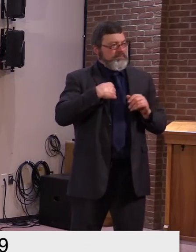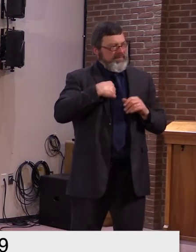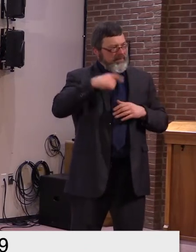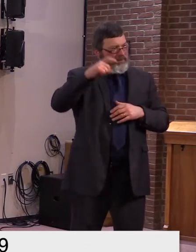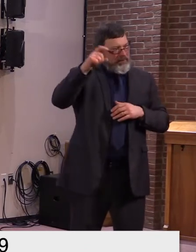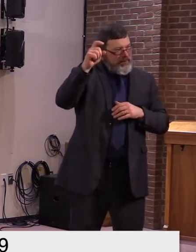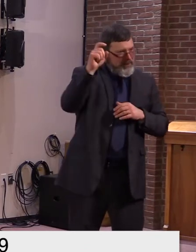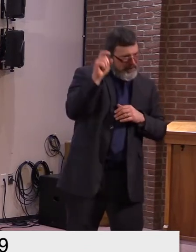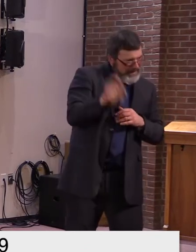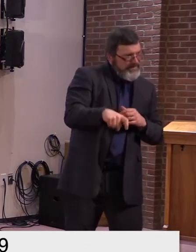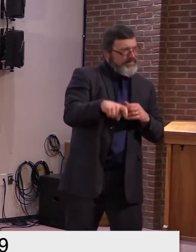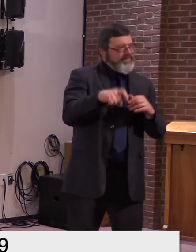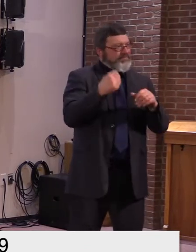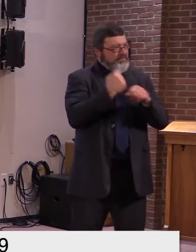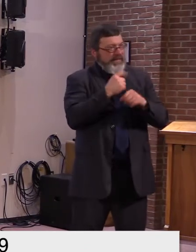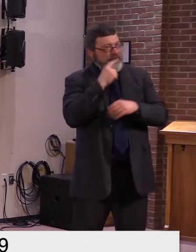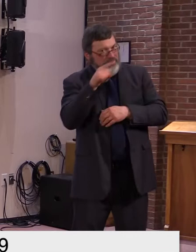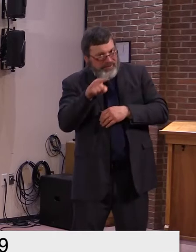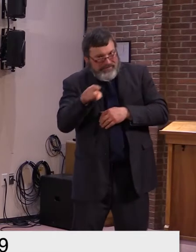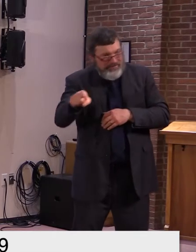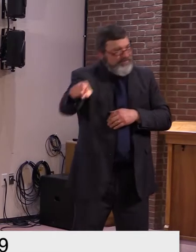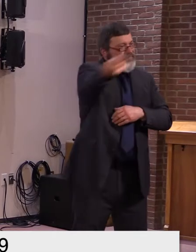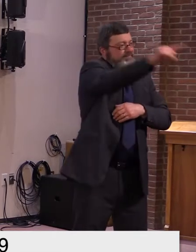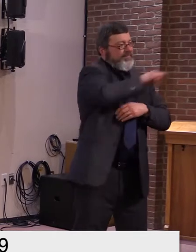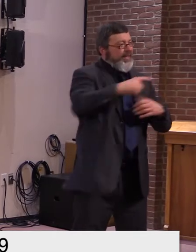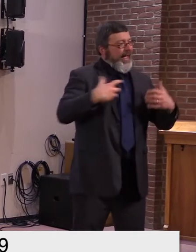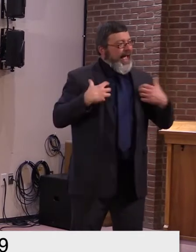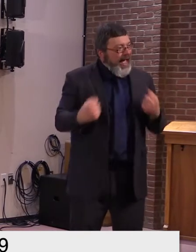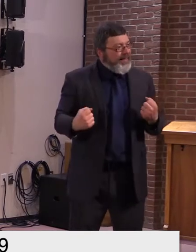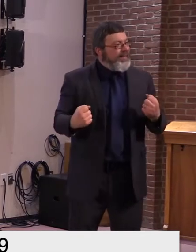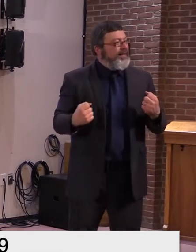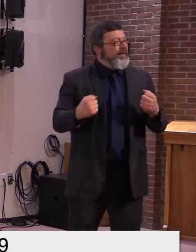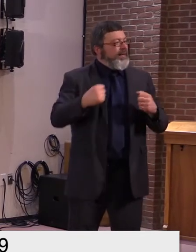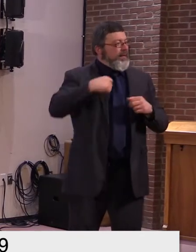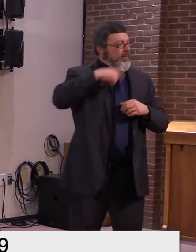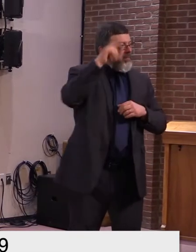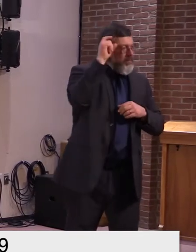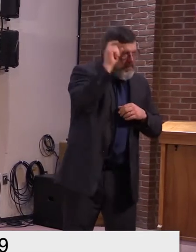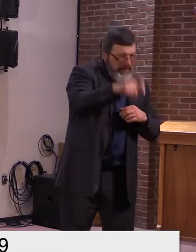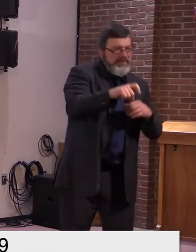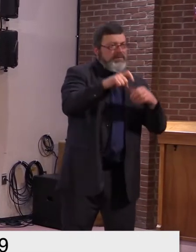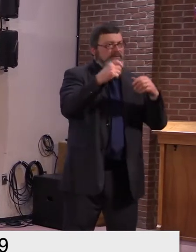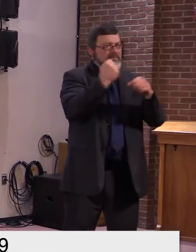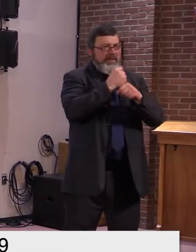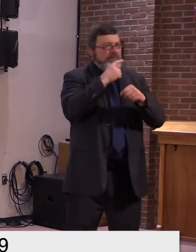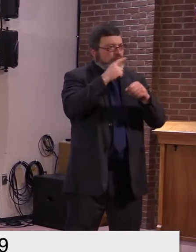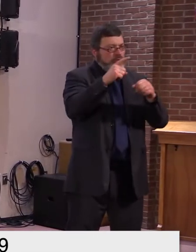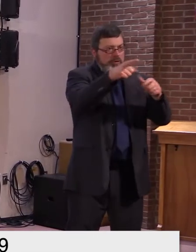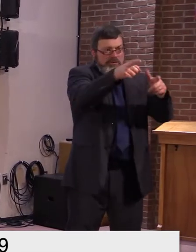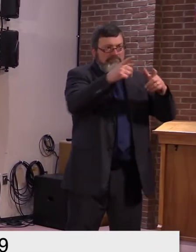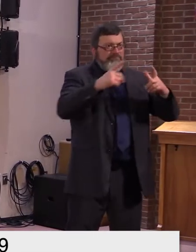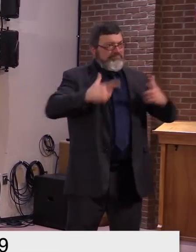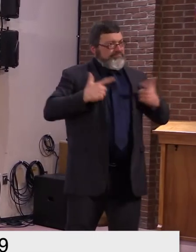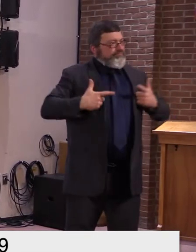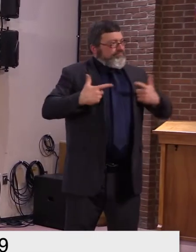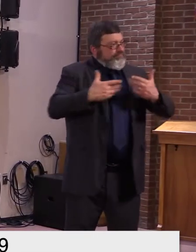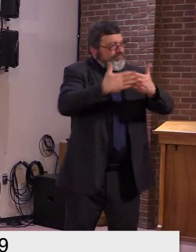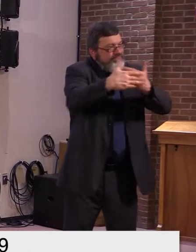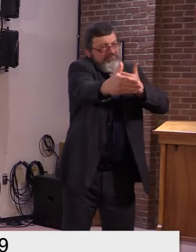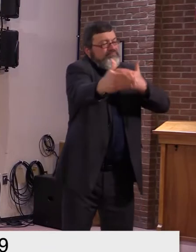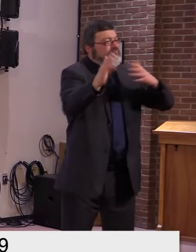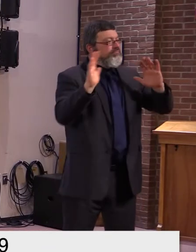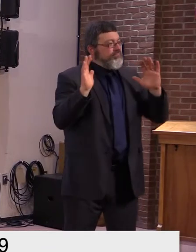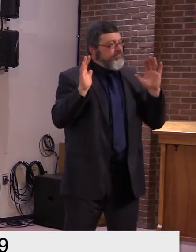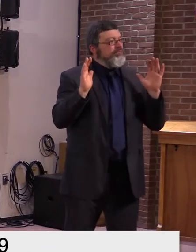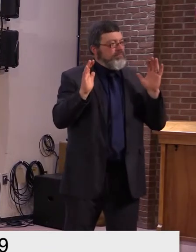that's caused them to have revenue hemorrhages. So this is about hanging on. And it's like we're on one side of the